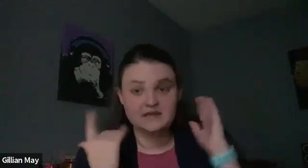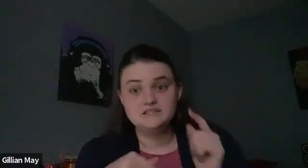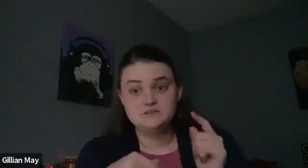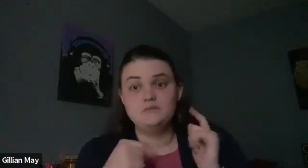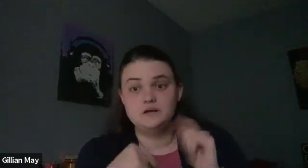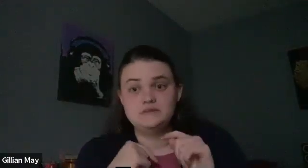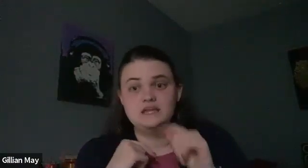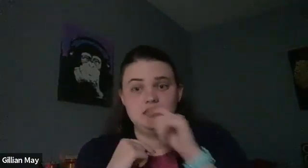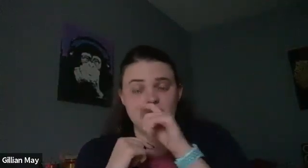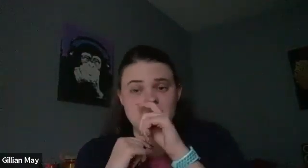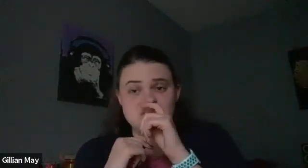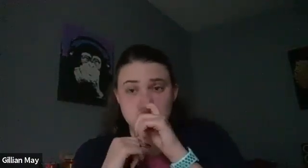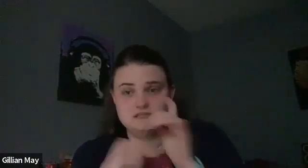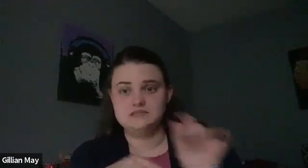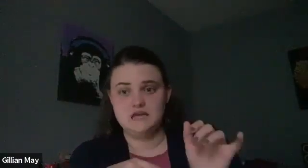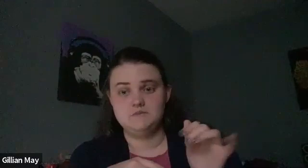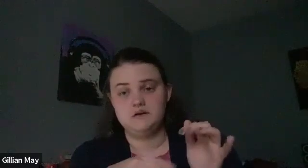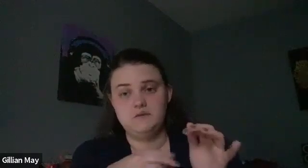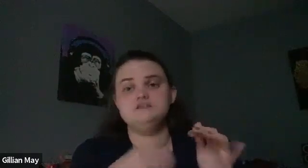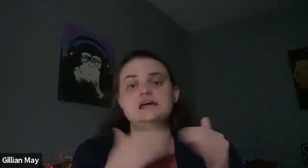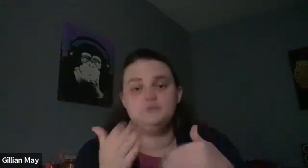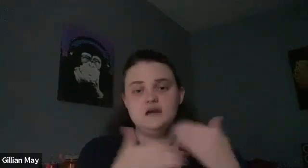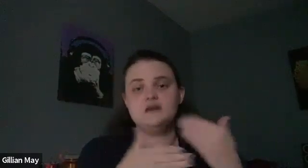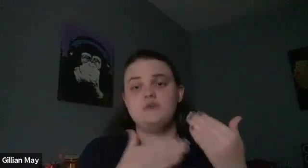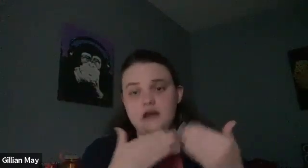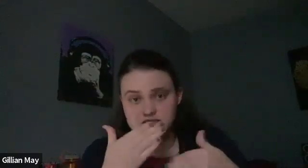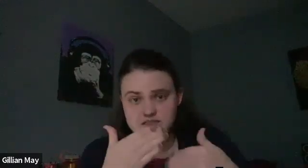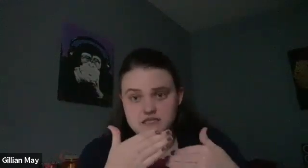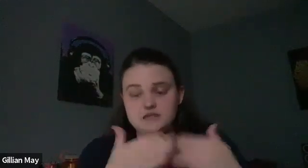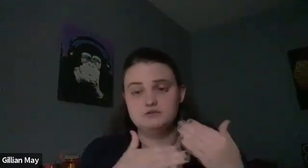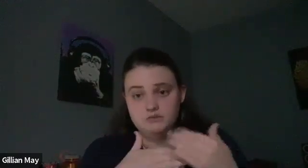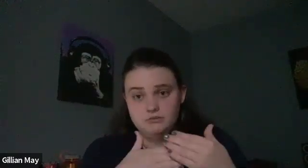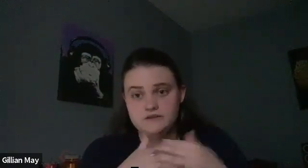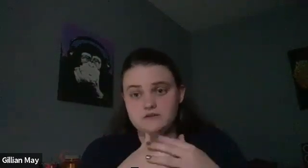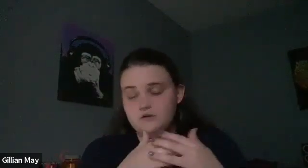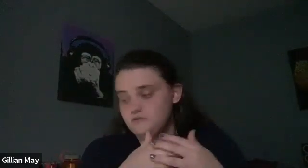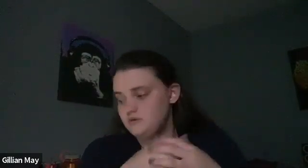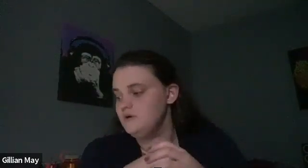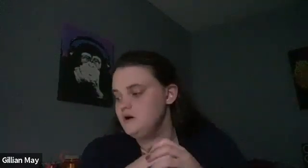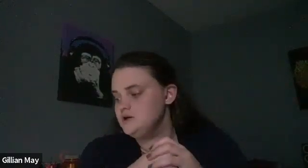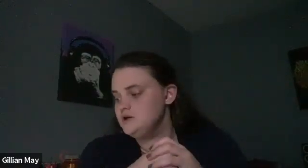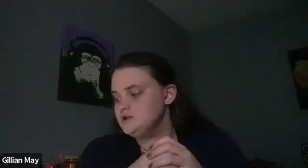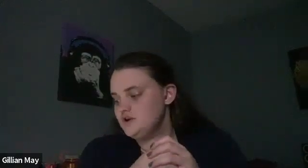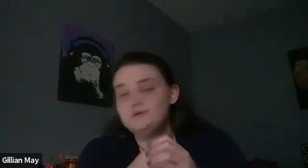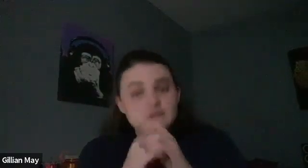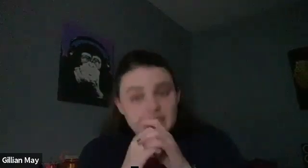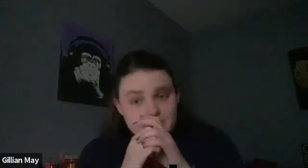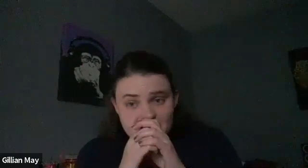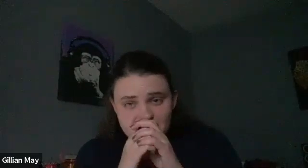next week will be a quiz practice game kind of round to help you kind of practice it and go through. So we will not be